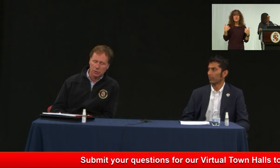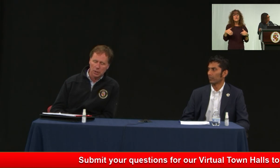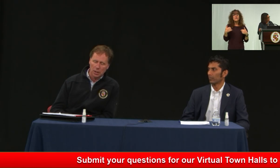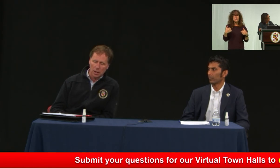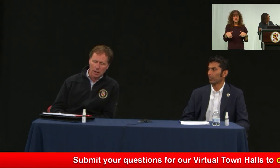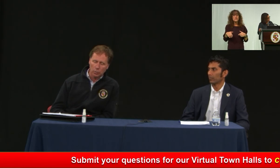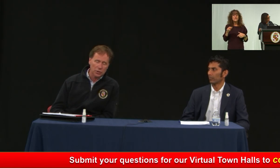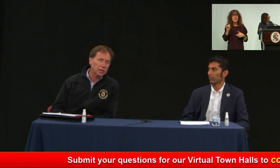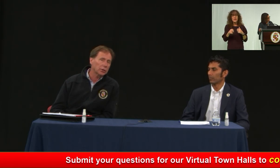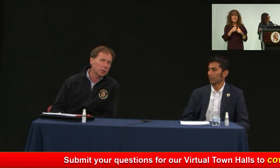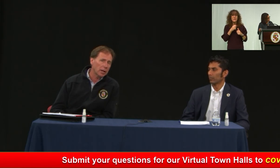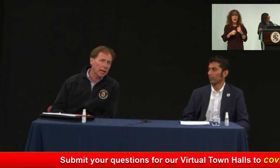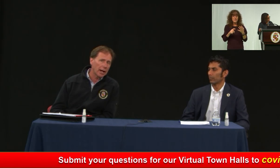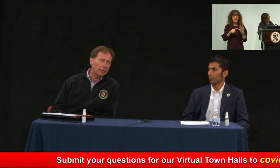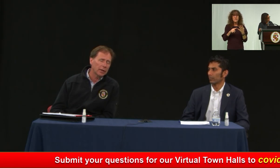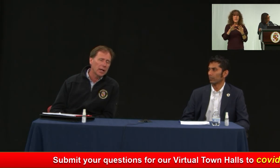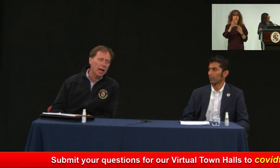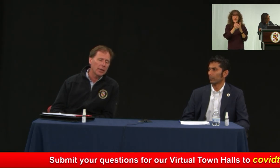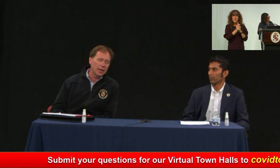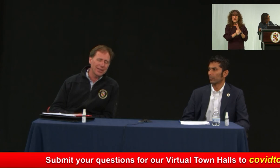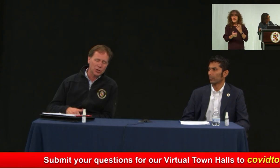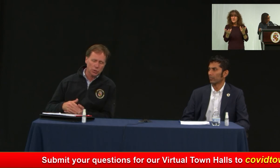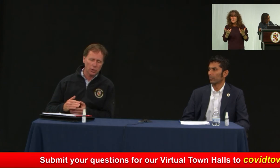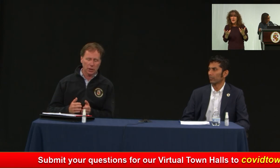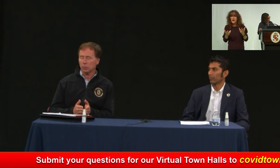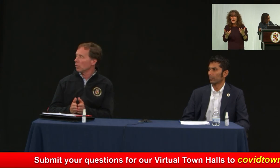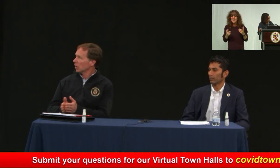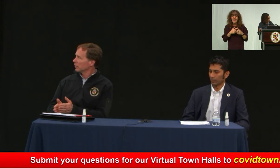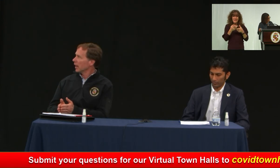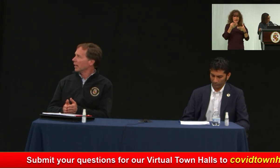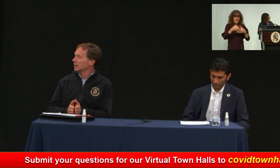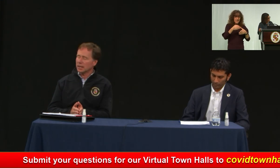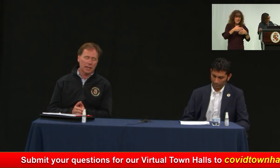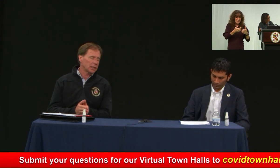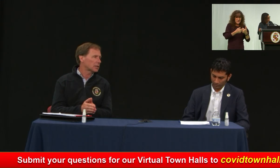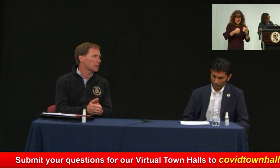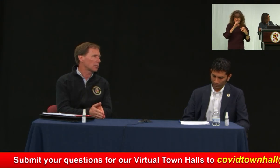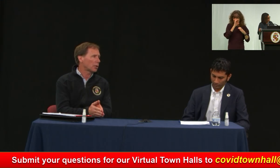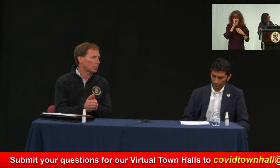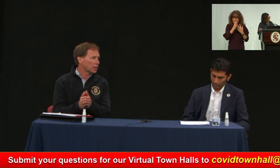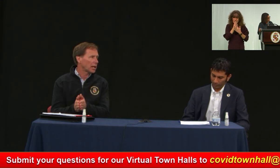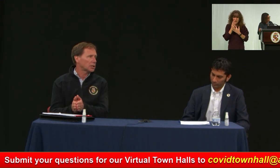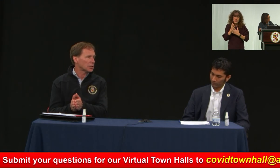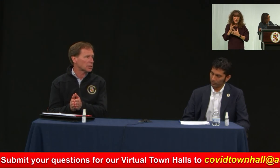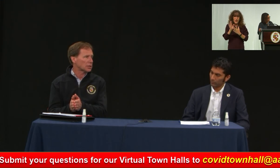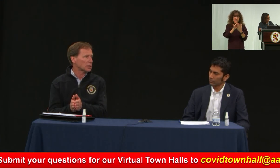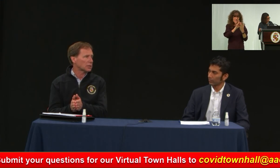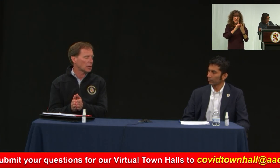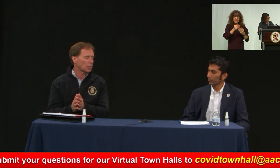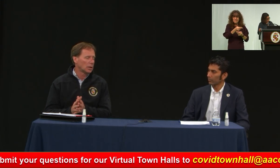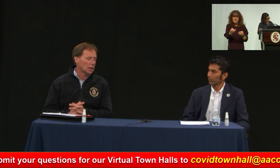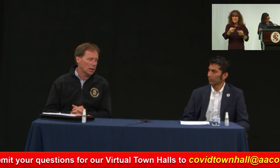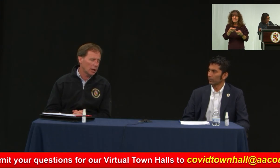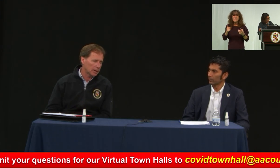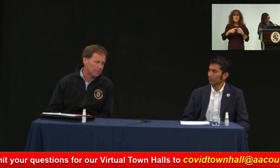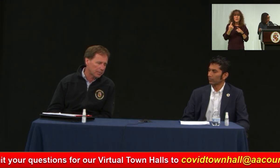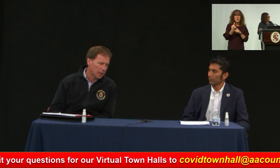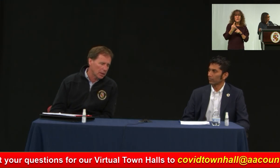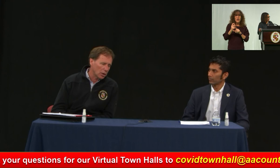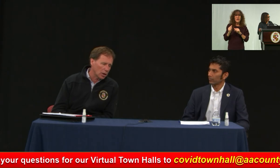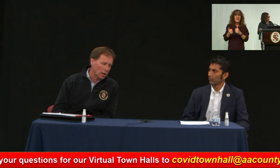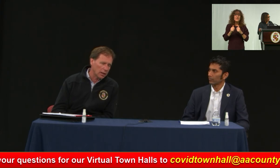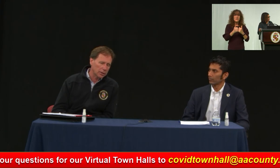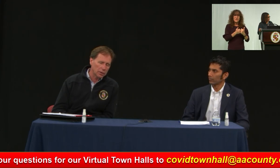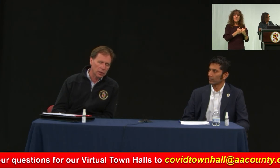to be an issue, and what skills you might have. And then they're sorting through all of that and getting it to the appropriate agencies. So